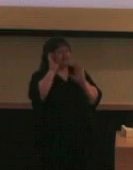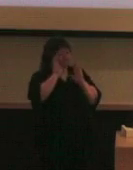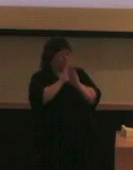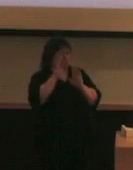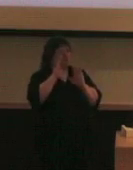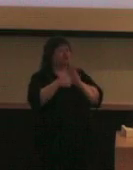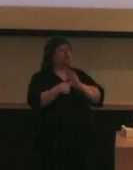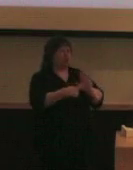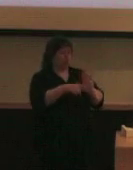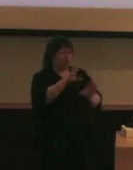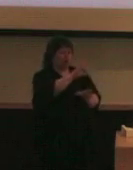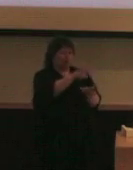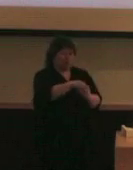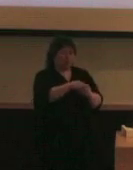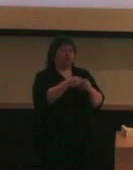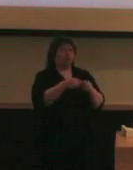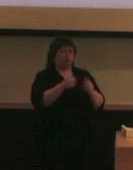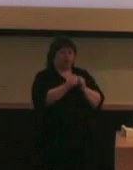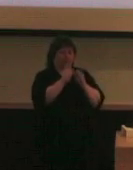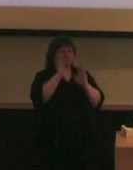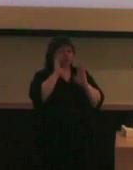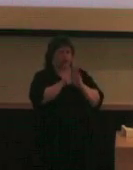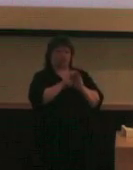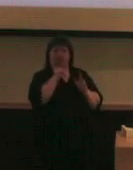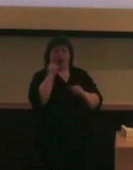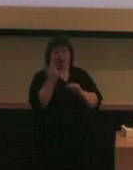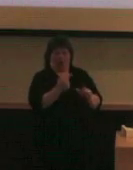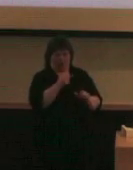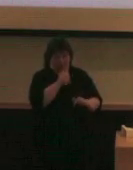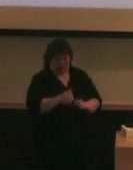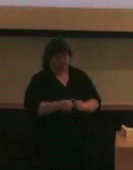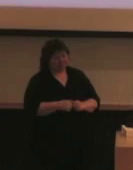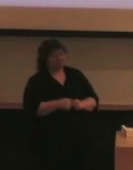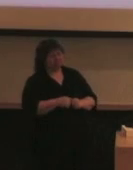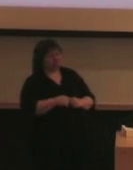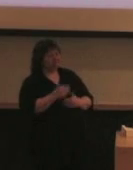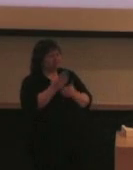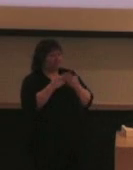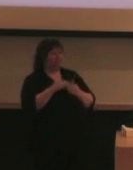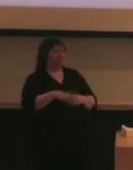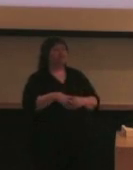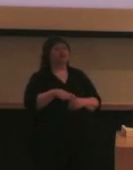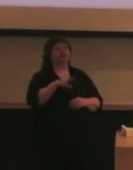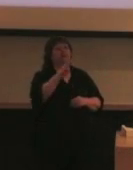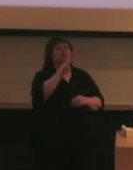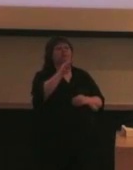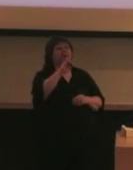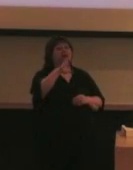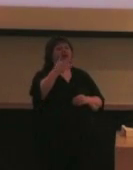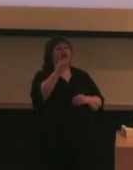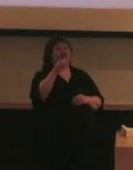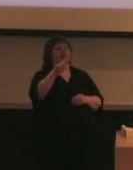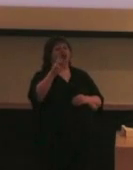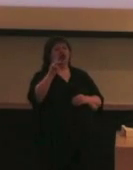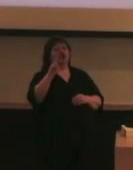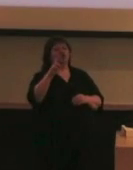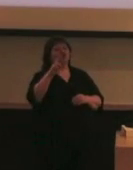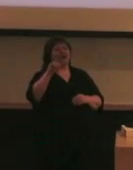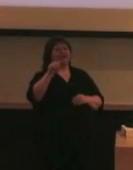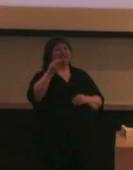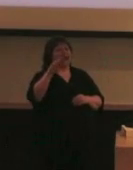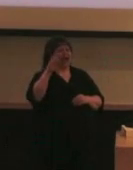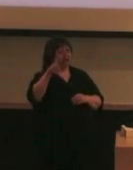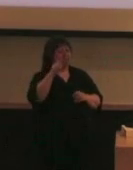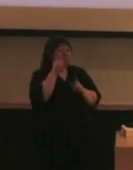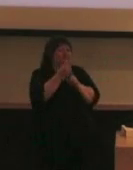over is actually listed in this book, but not all the pictures. Mikey Kranak, who is he? Well, he is the